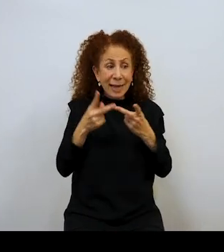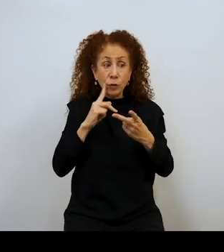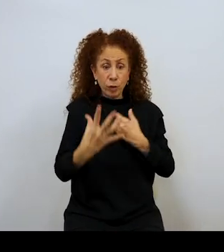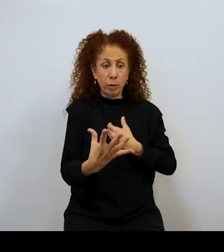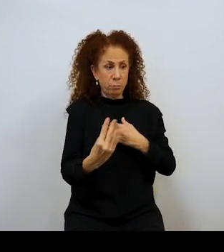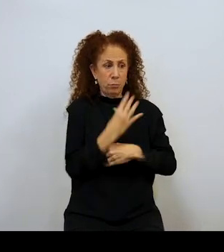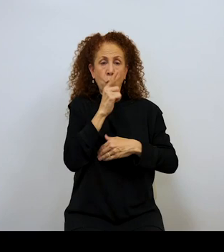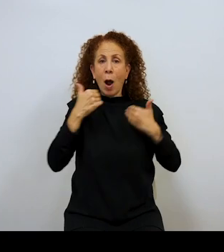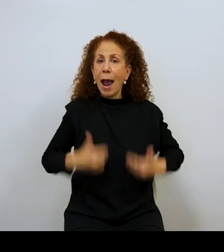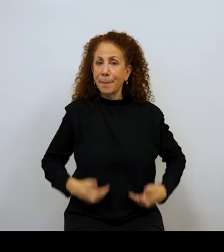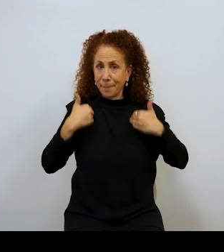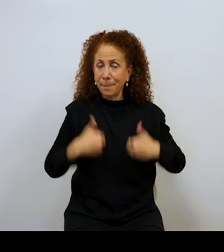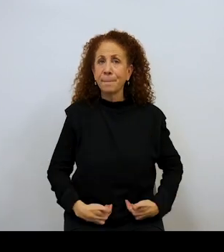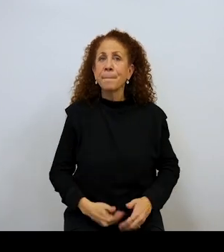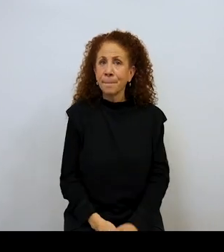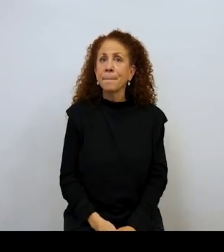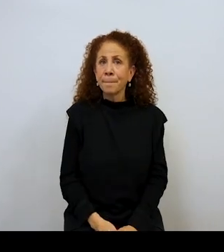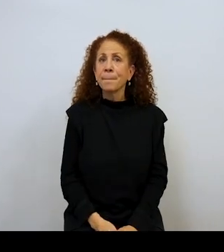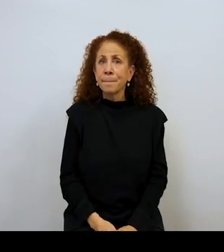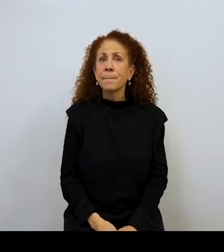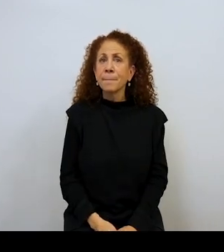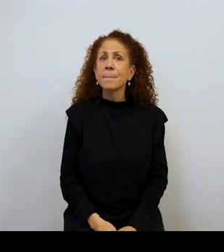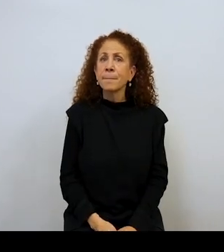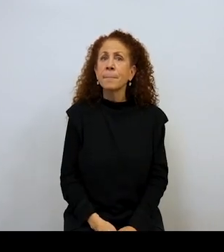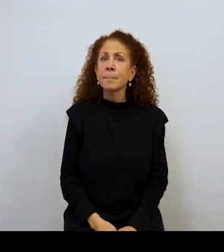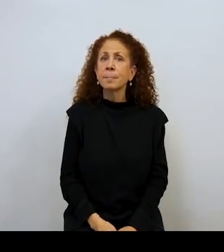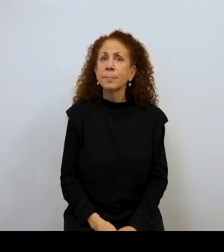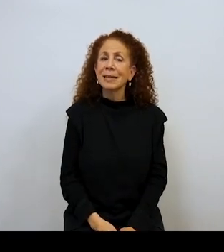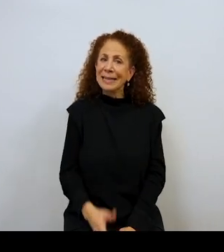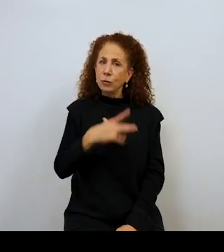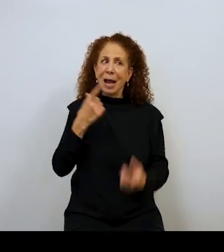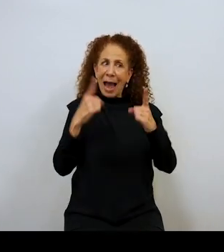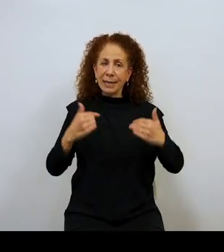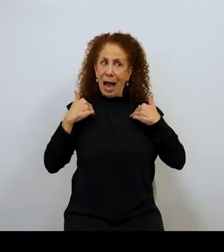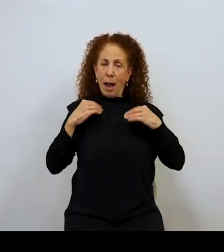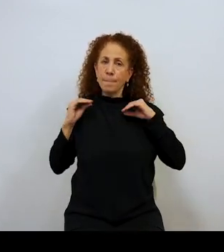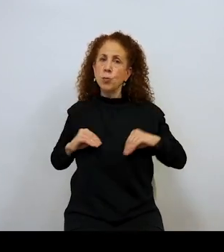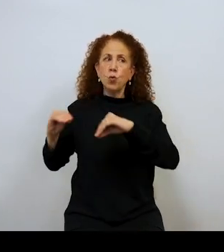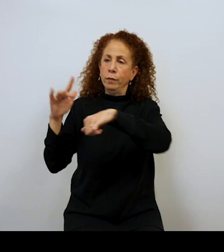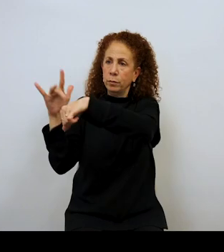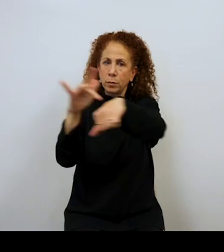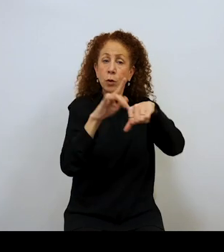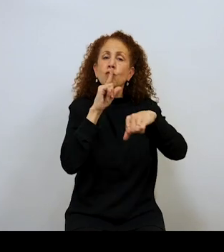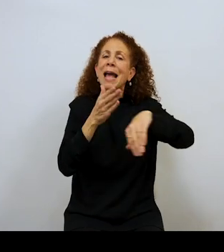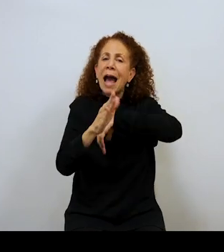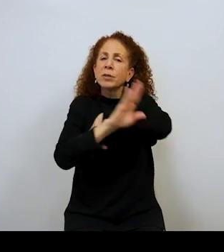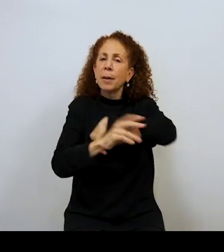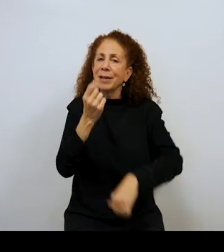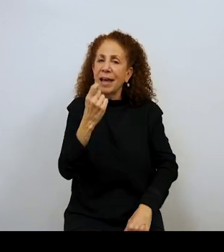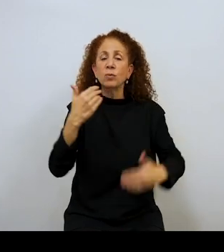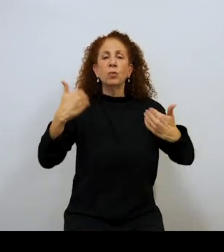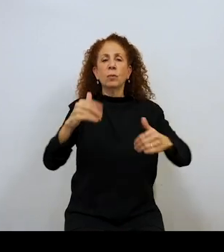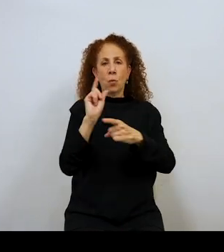me, and that it's so interesting that as you move from one, I suppose it was really post 9/11, it was a very